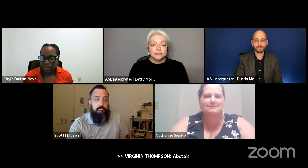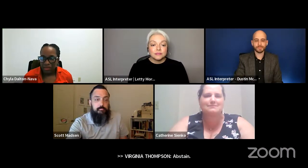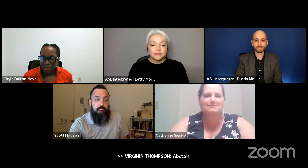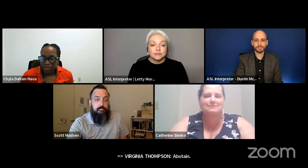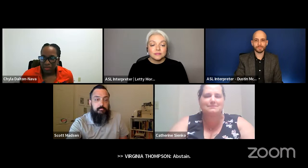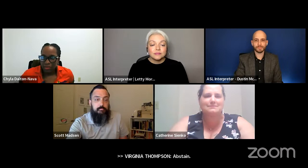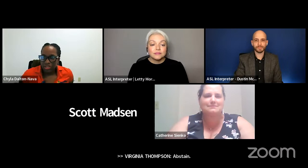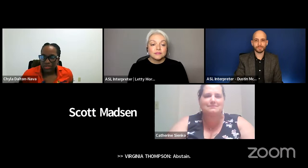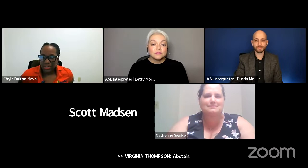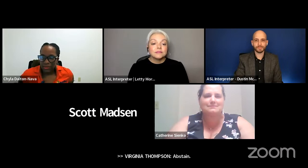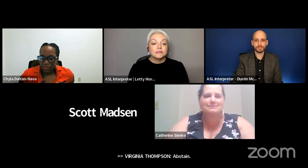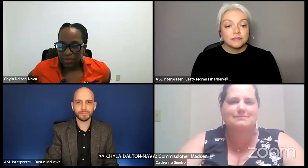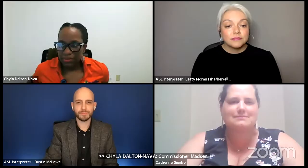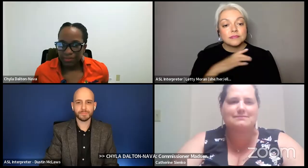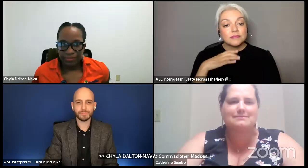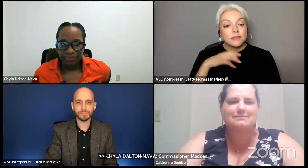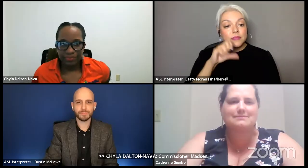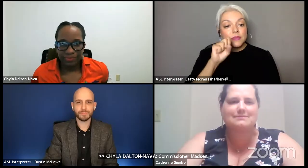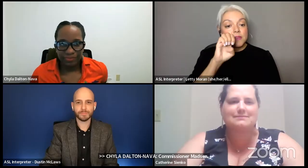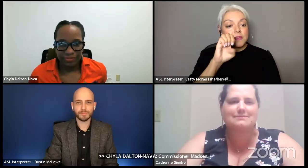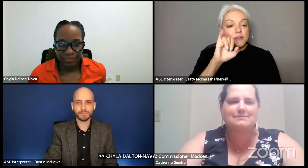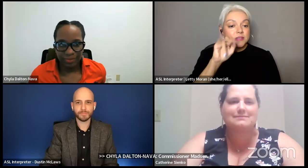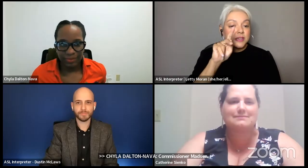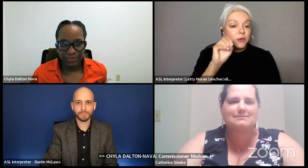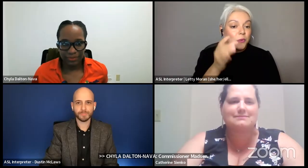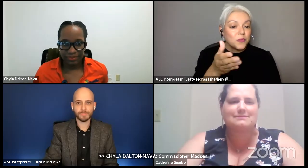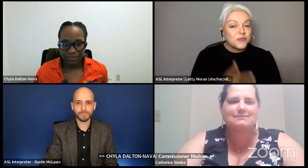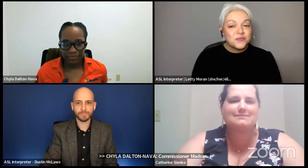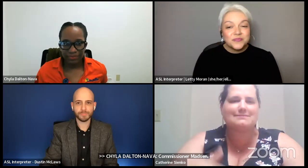Aye. Commissioner Cinco.